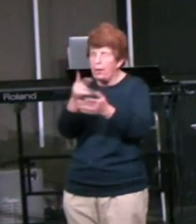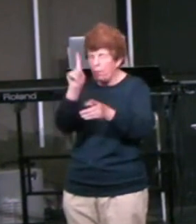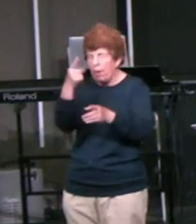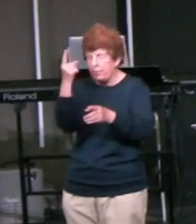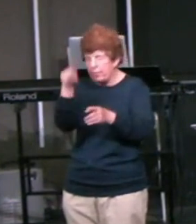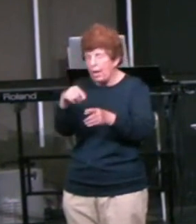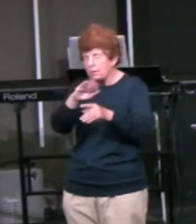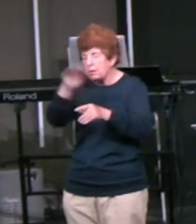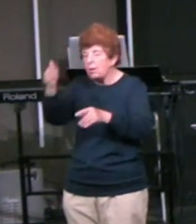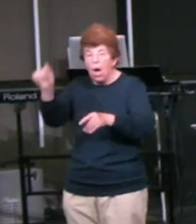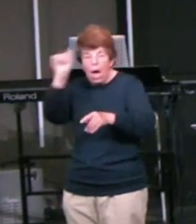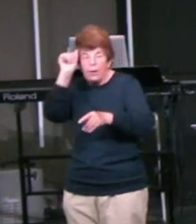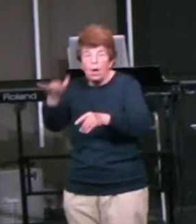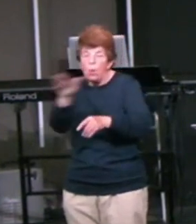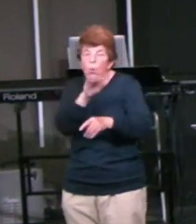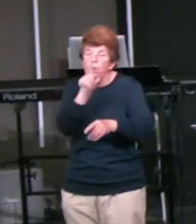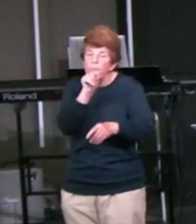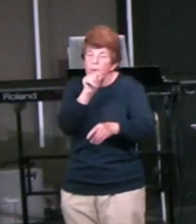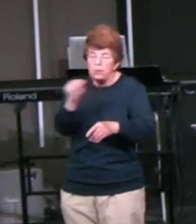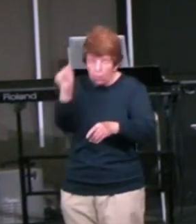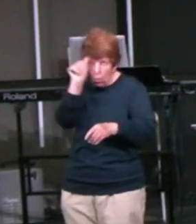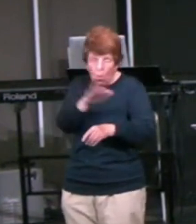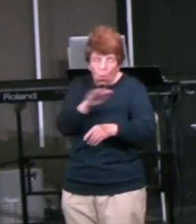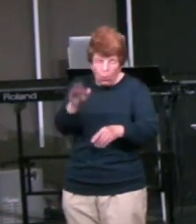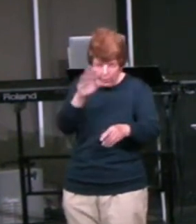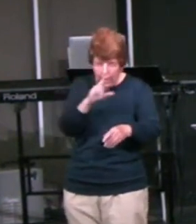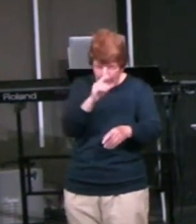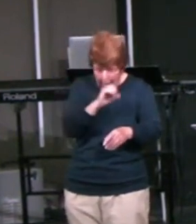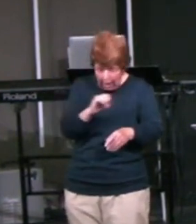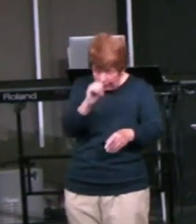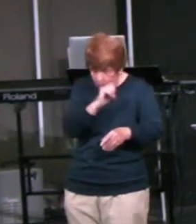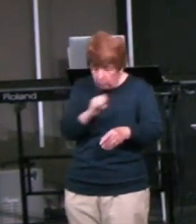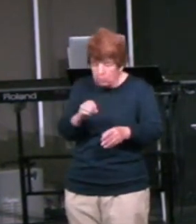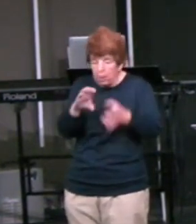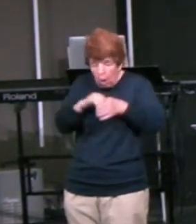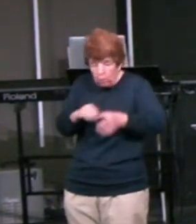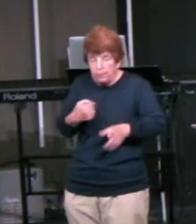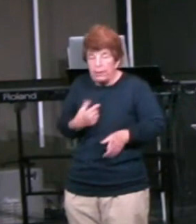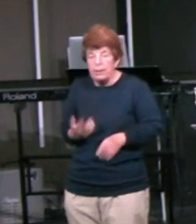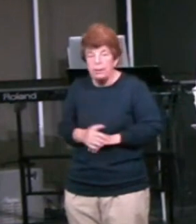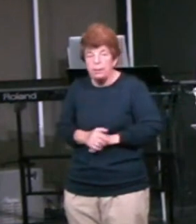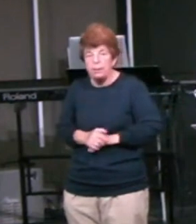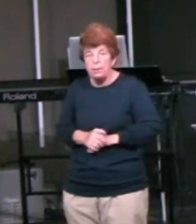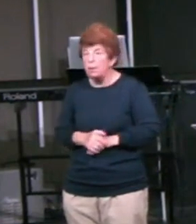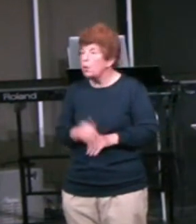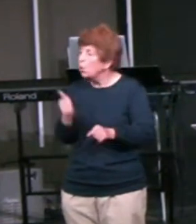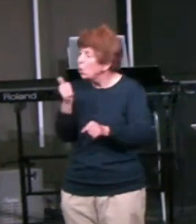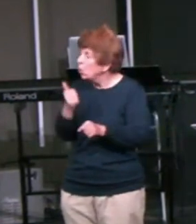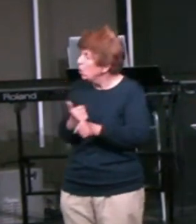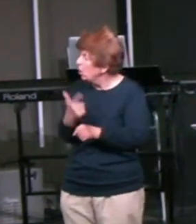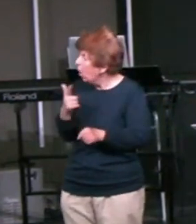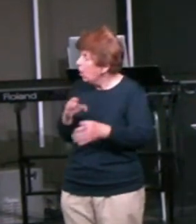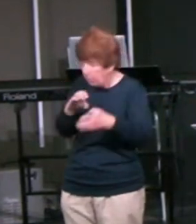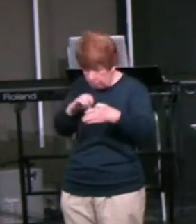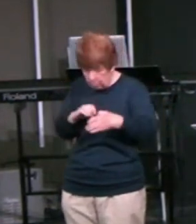know every bird on the mountains, and all the animals of the field are mine. God owns it all.